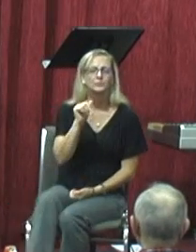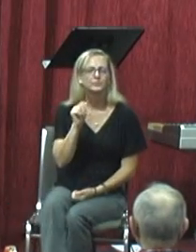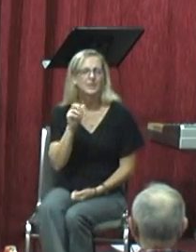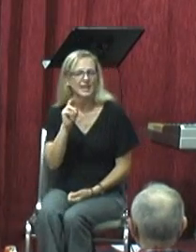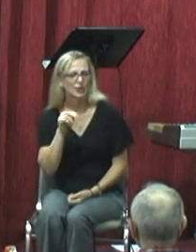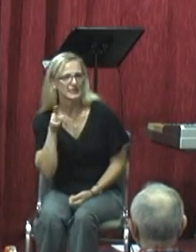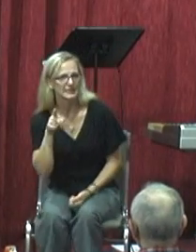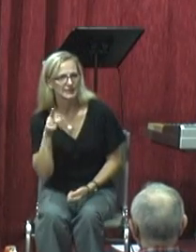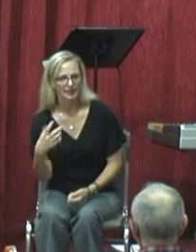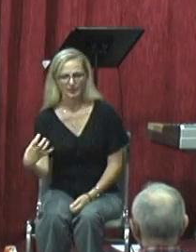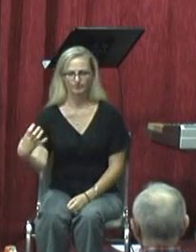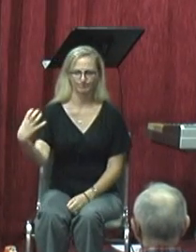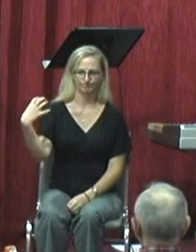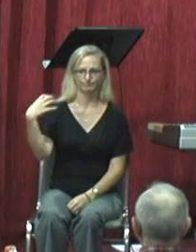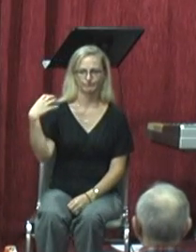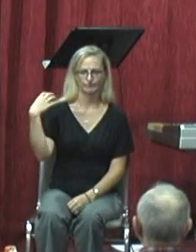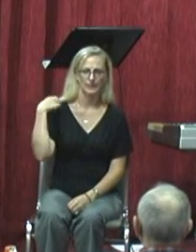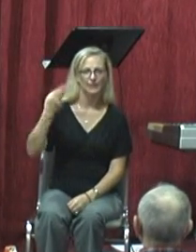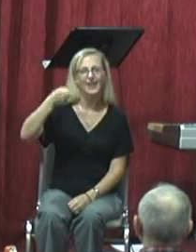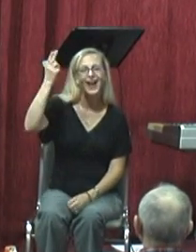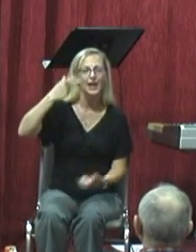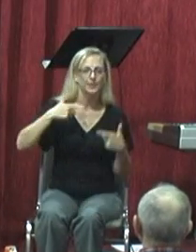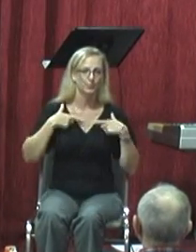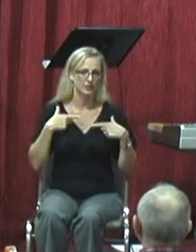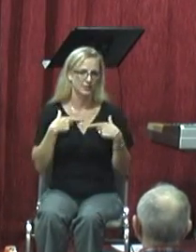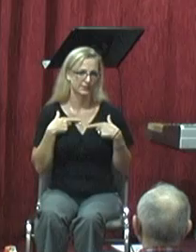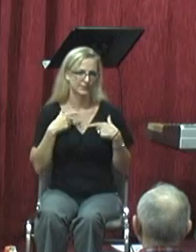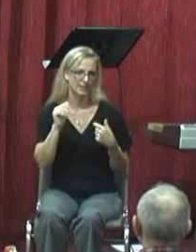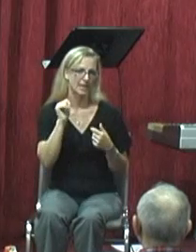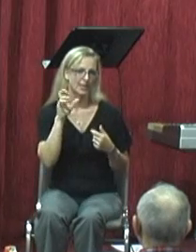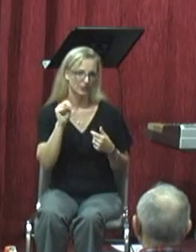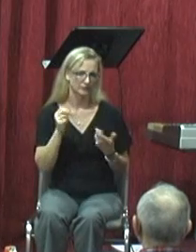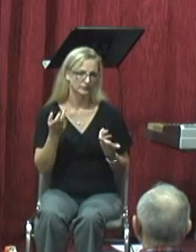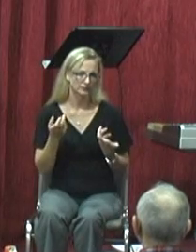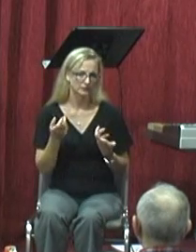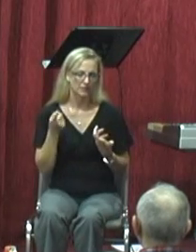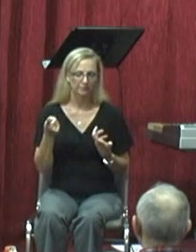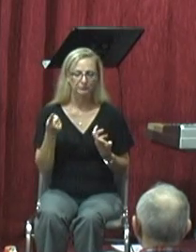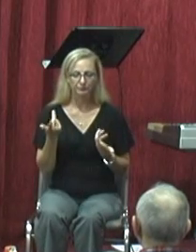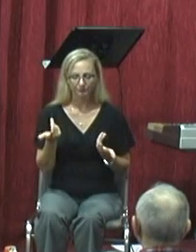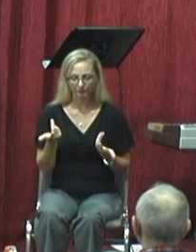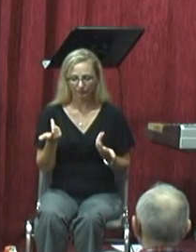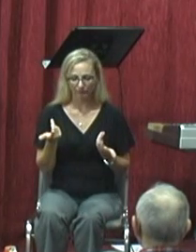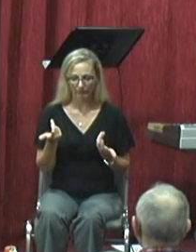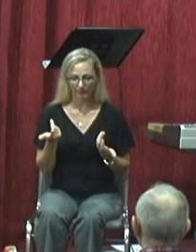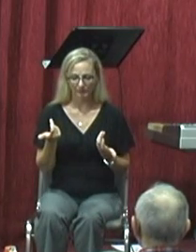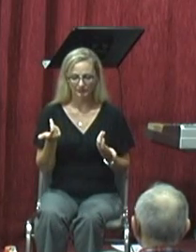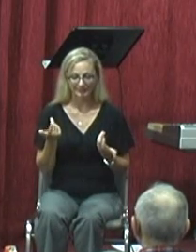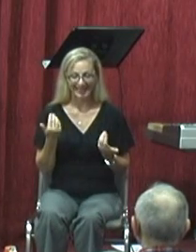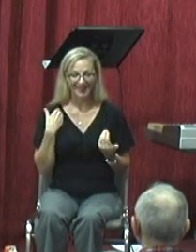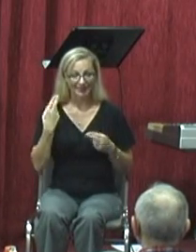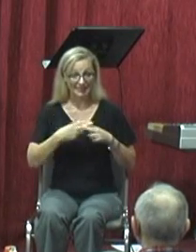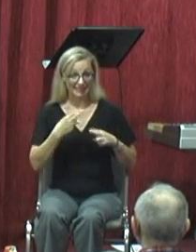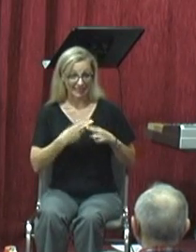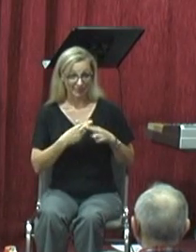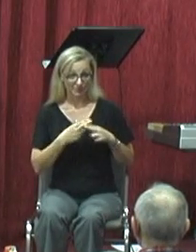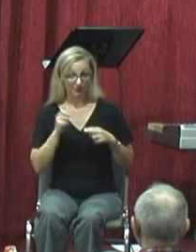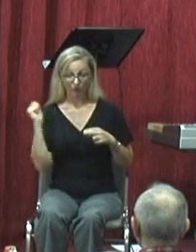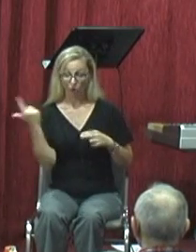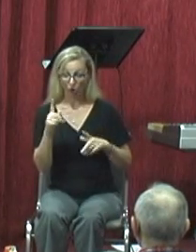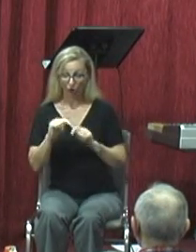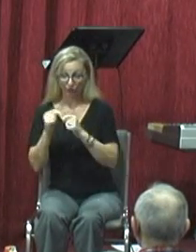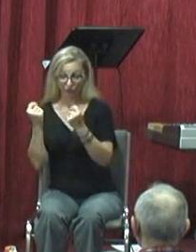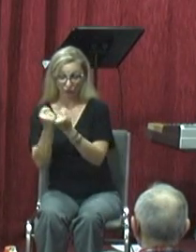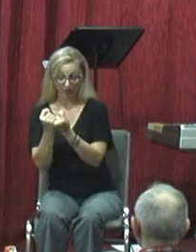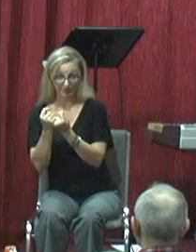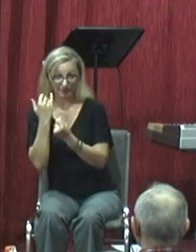HaGadol. Gadol means high. So he's the high priest. And he bore the names of the tribes of Israel on their shoulders. What's that